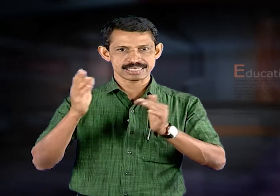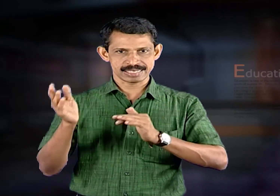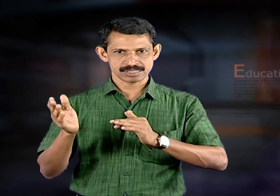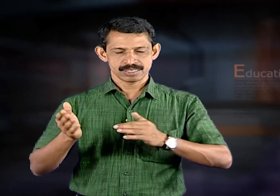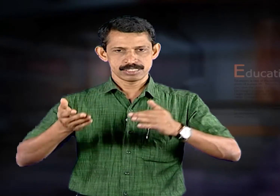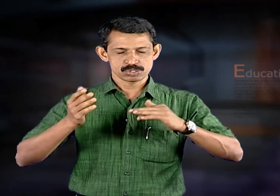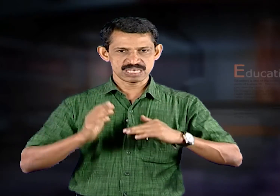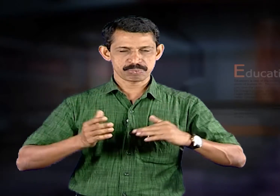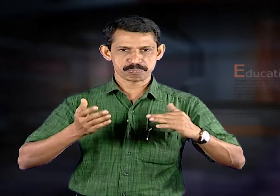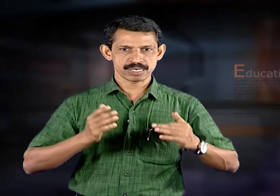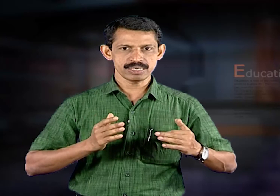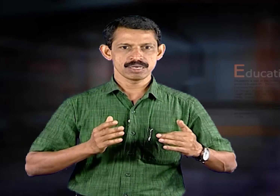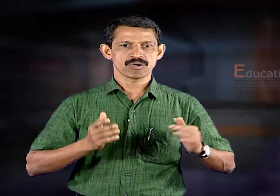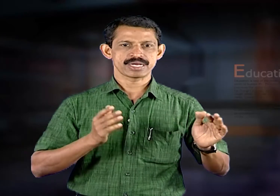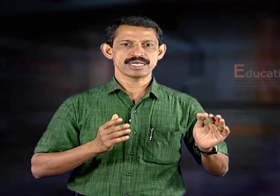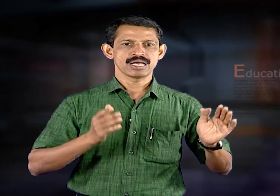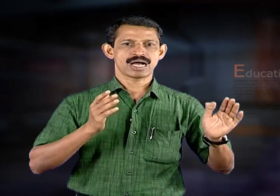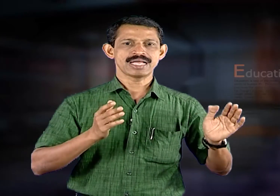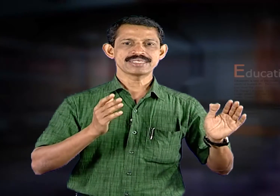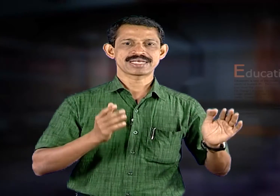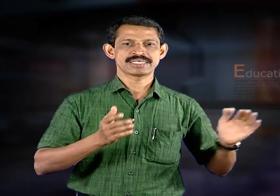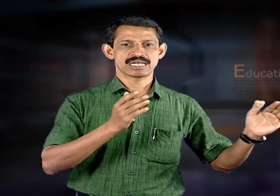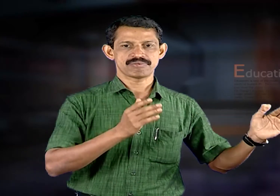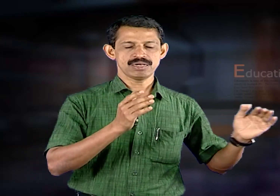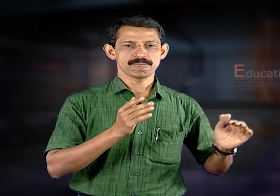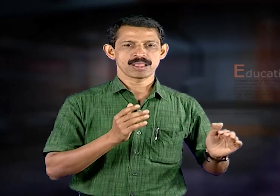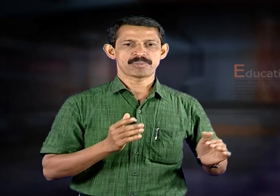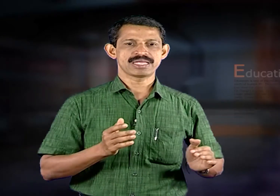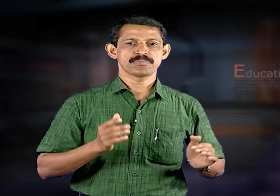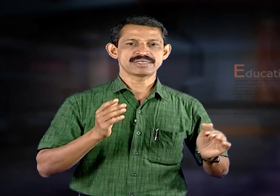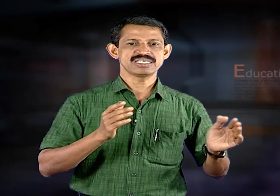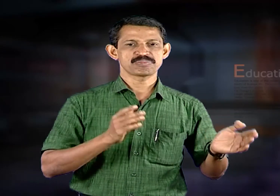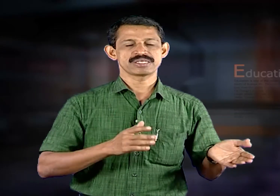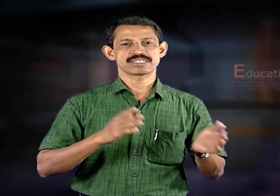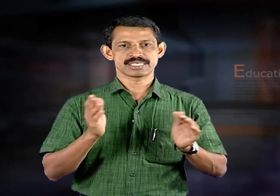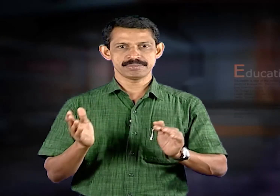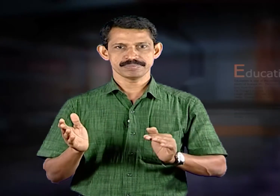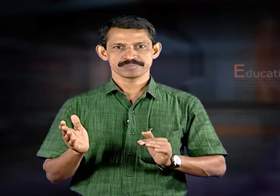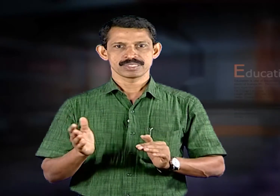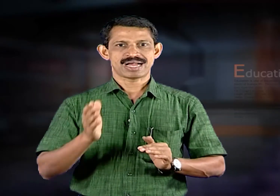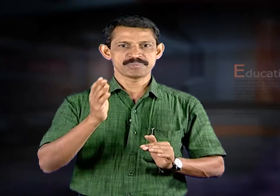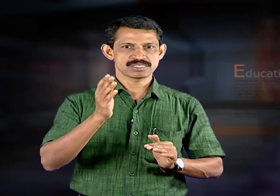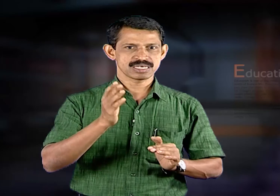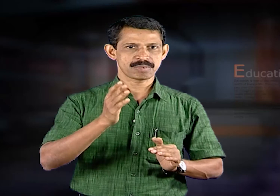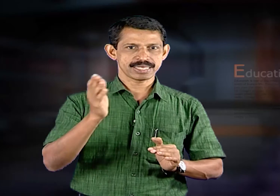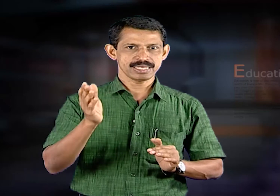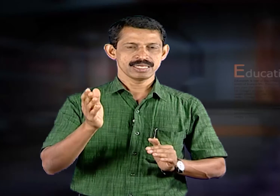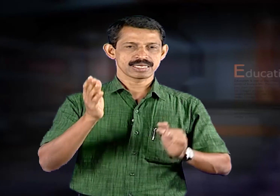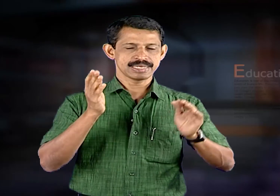is usually prepared on a high technical level by a multidisciplinary team administered by a